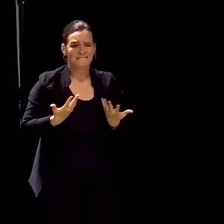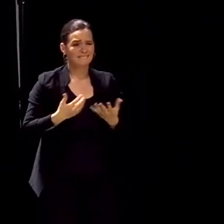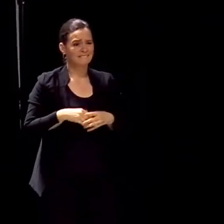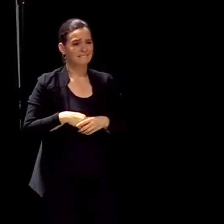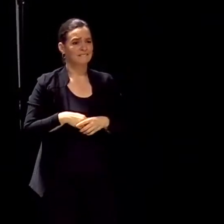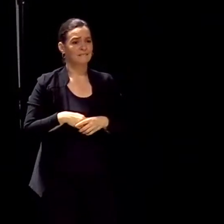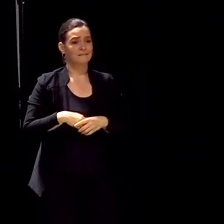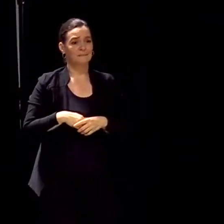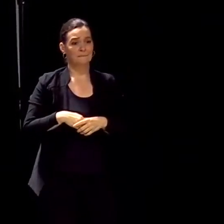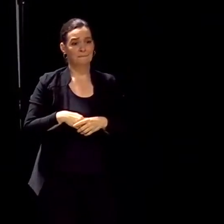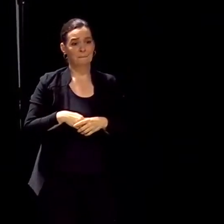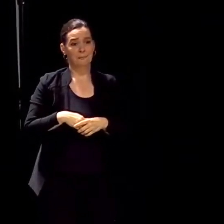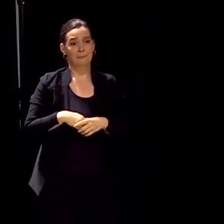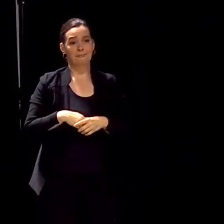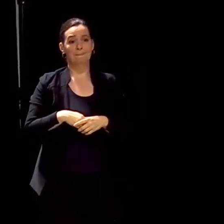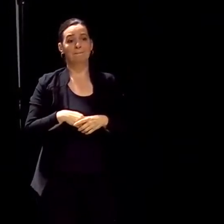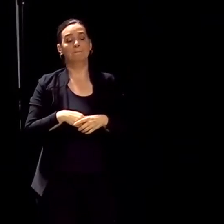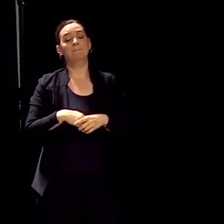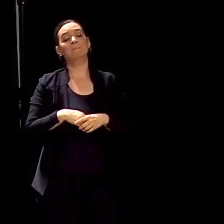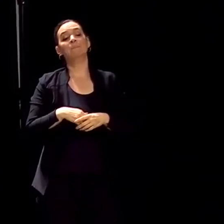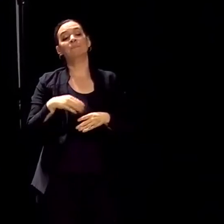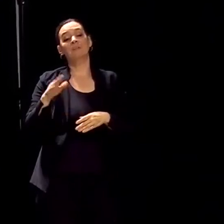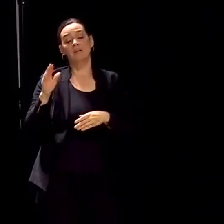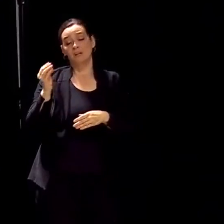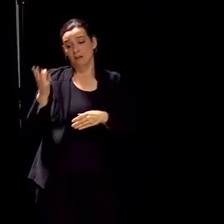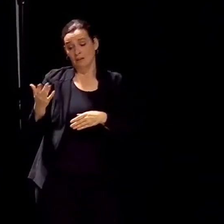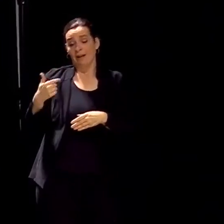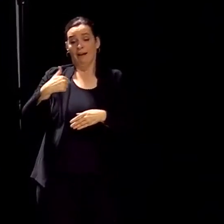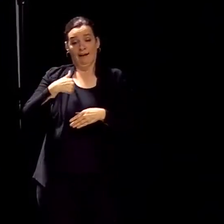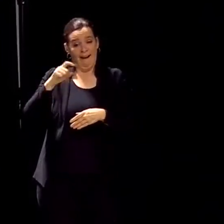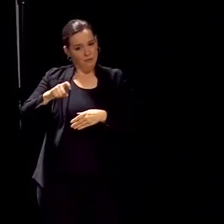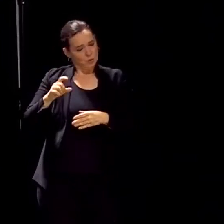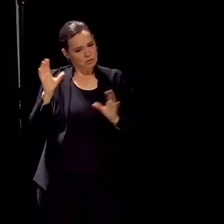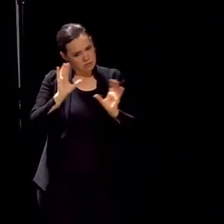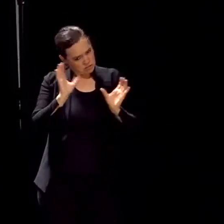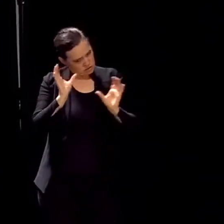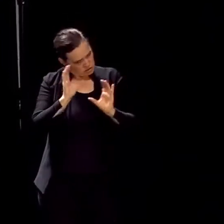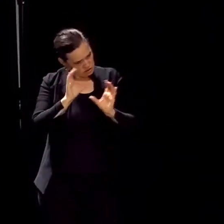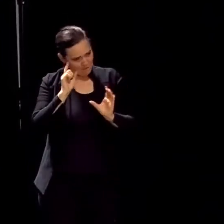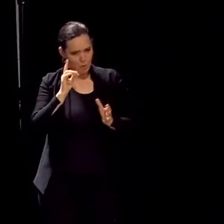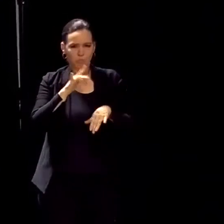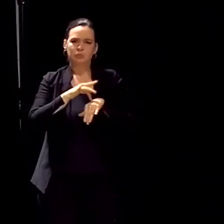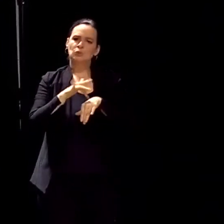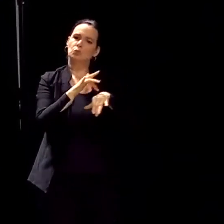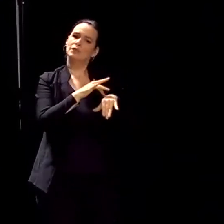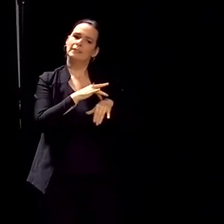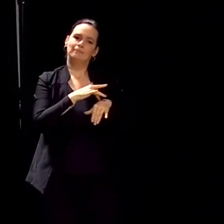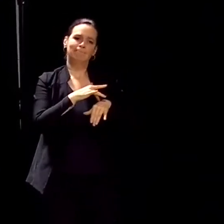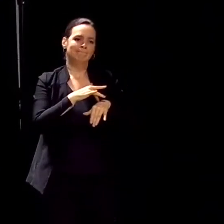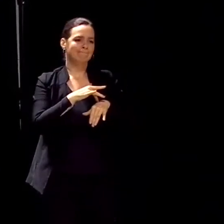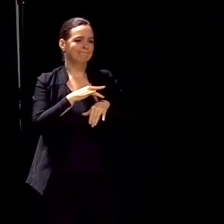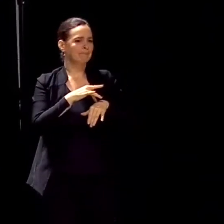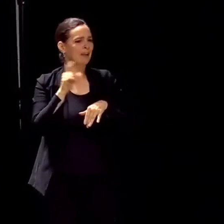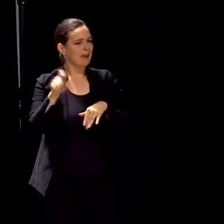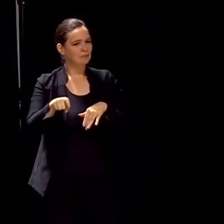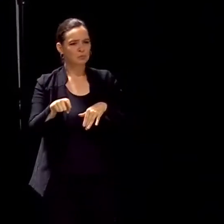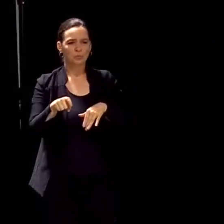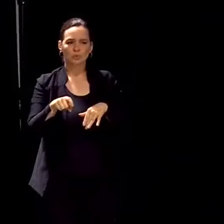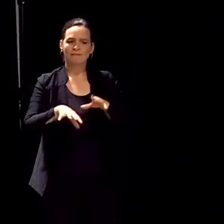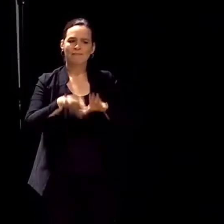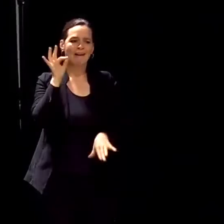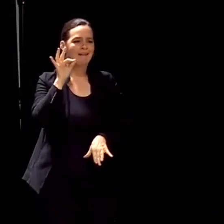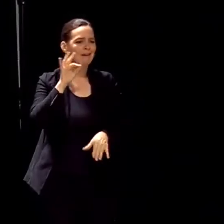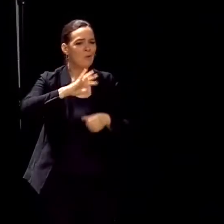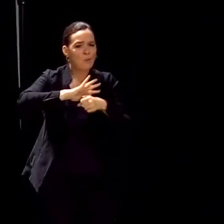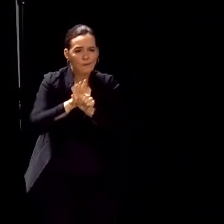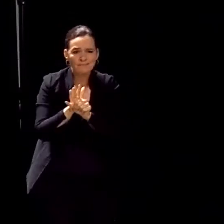to find the virus. Even if that means we do 15,000 tests in a day and our cases go from 150